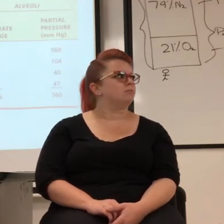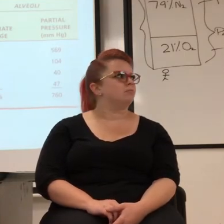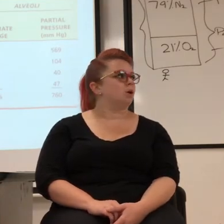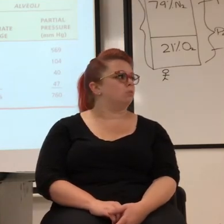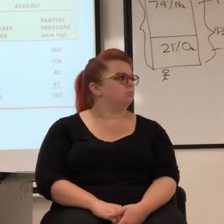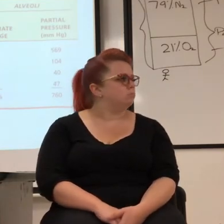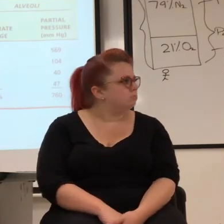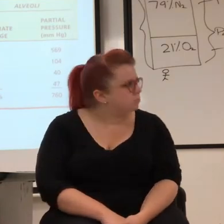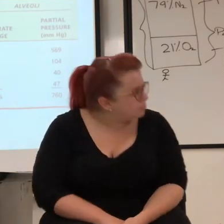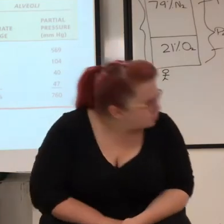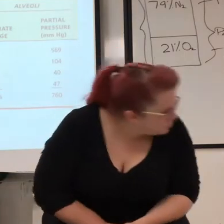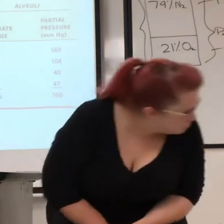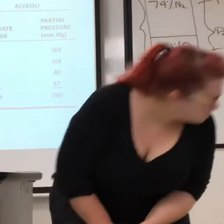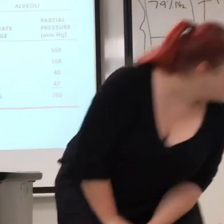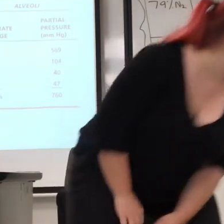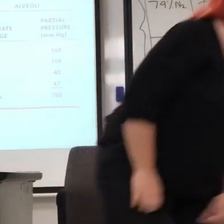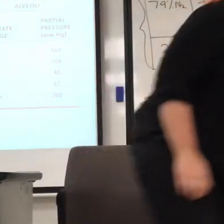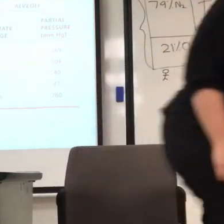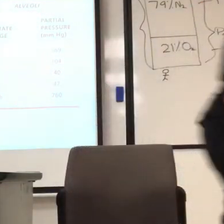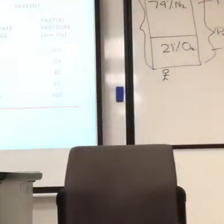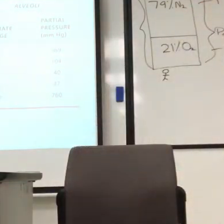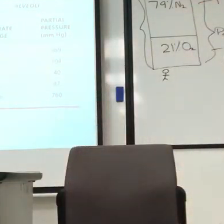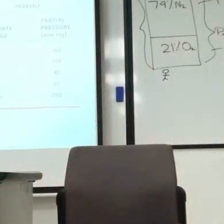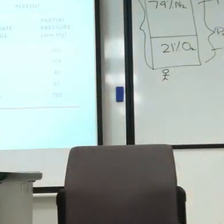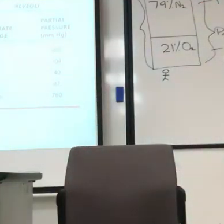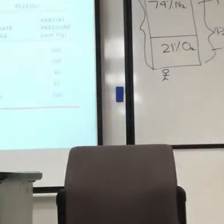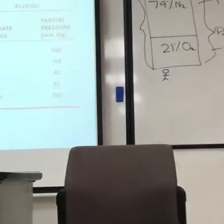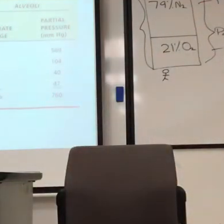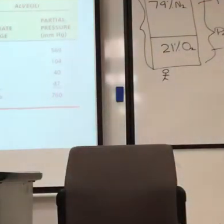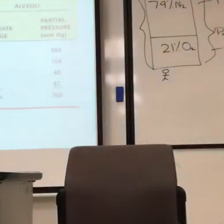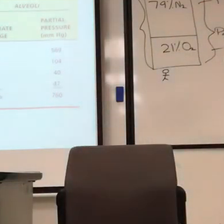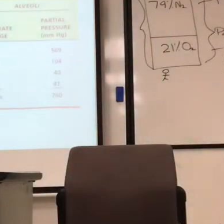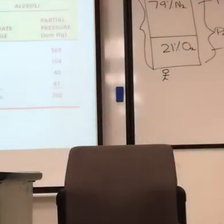your respiratory tract.